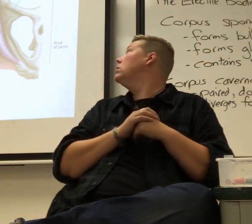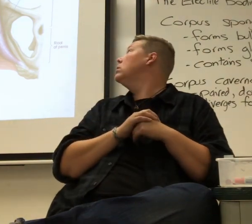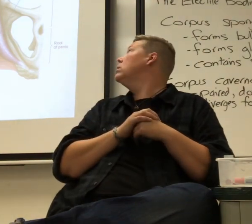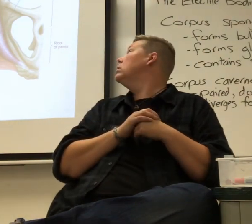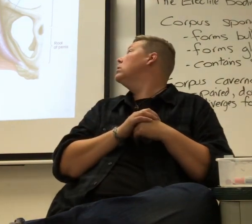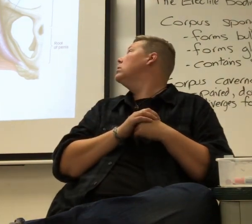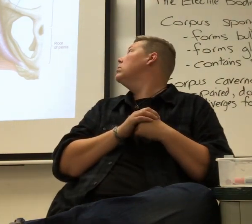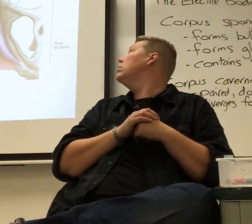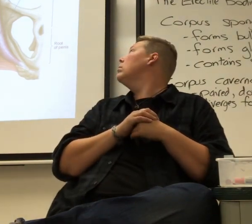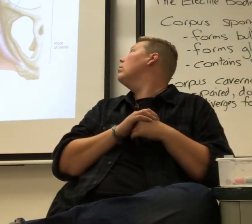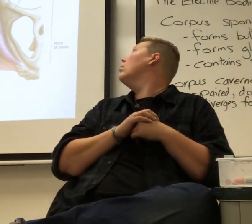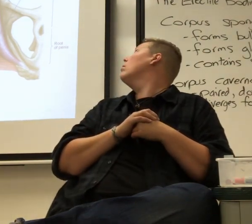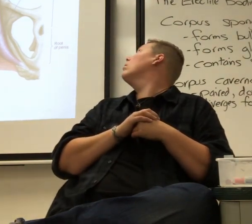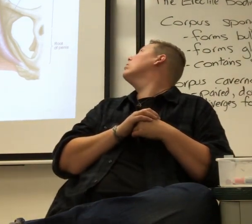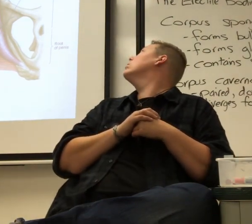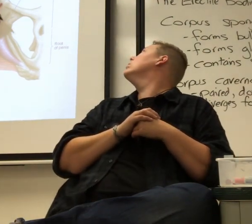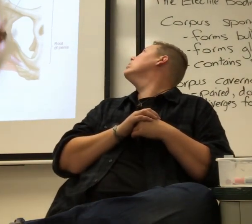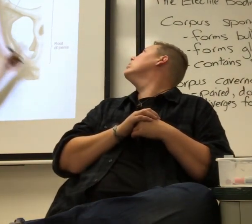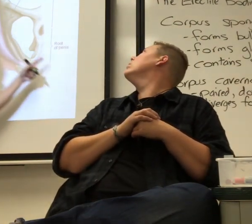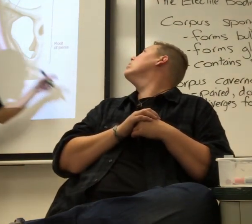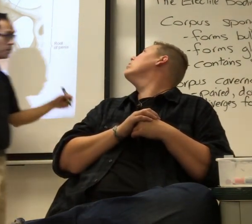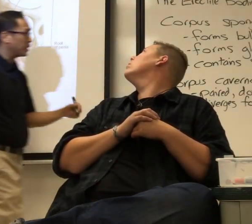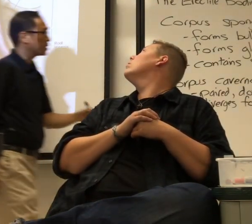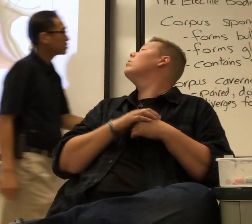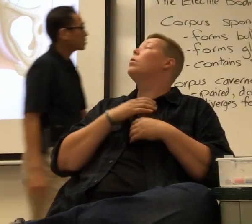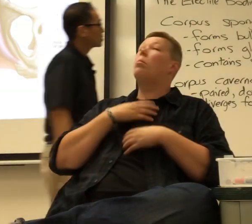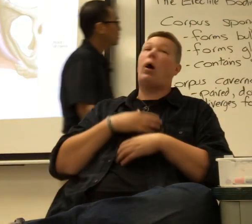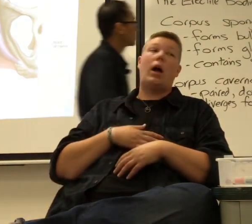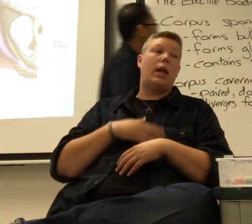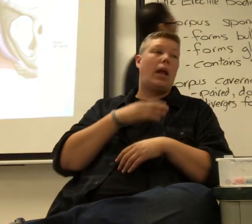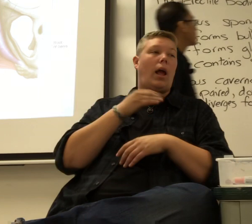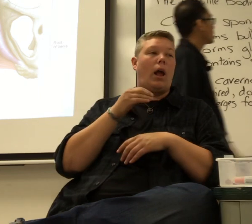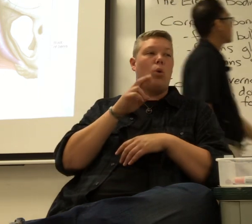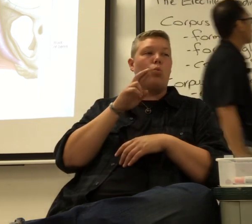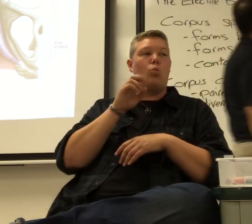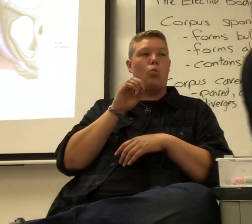They show body and root of penis.